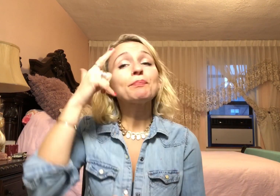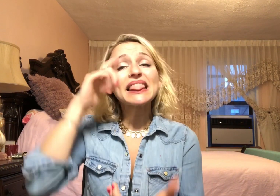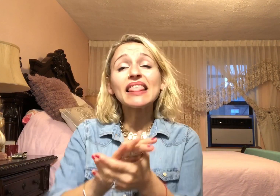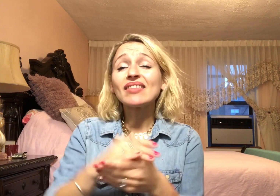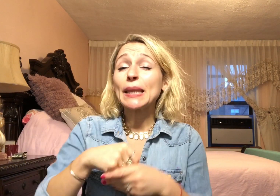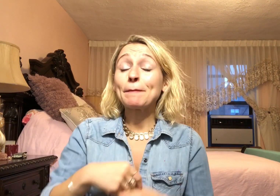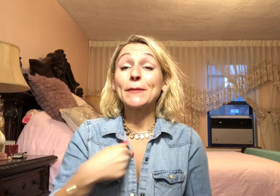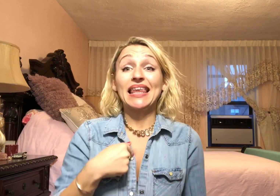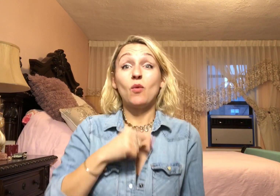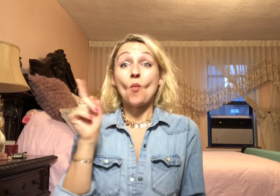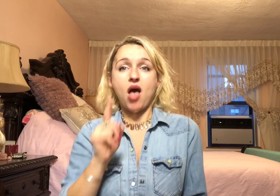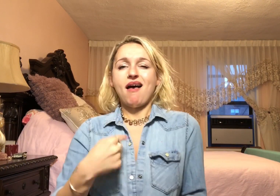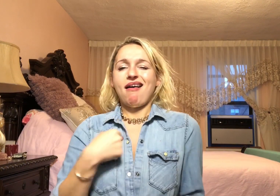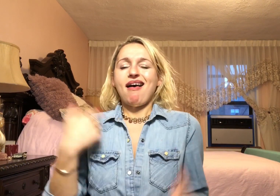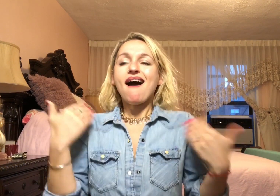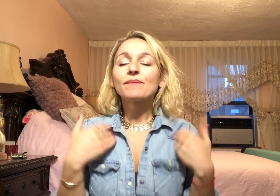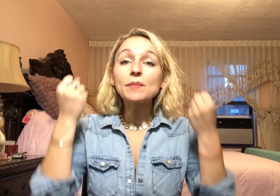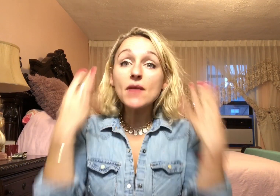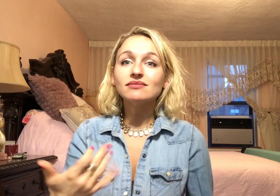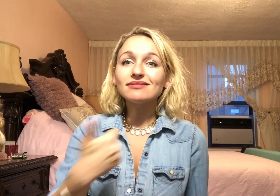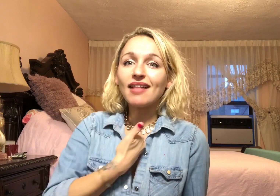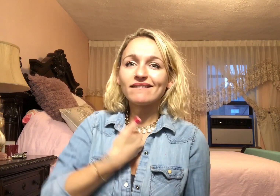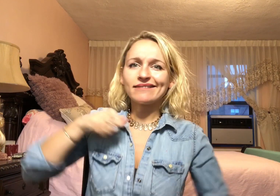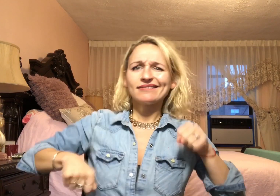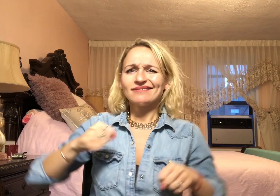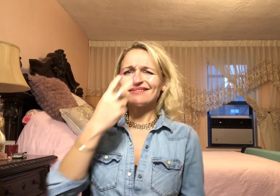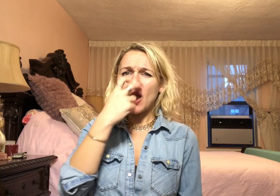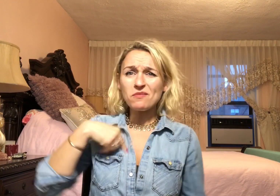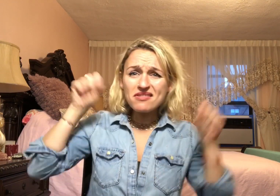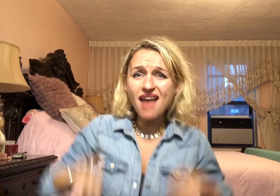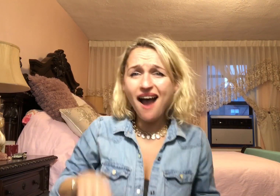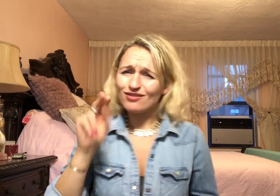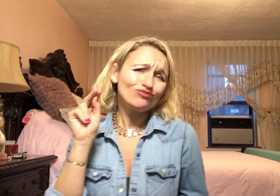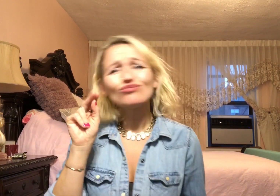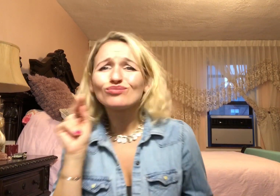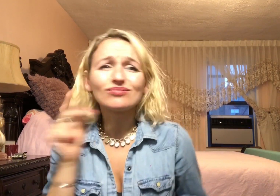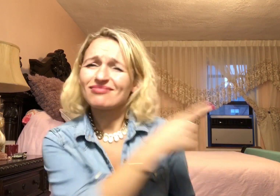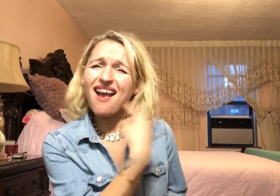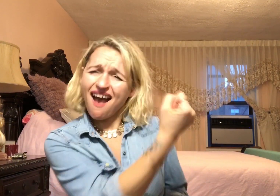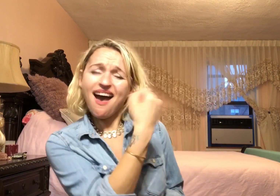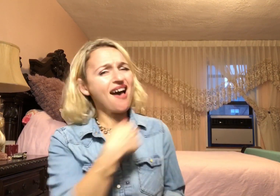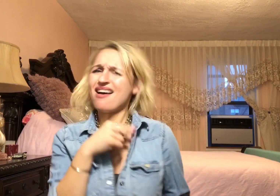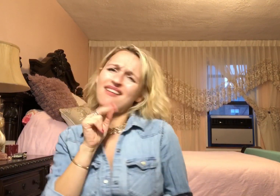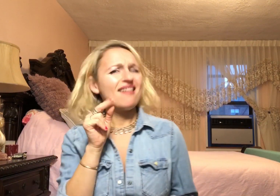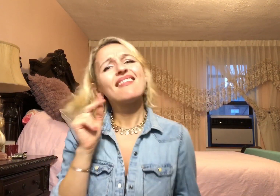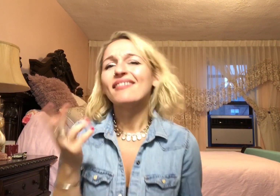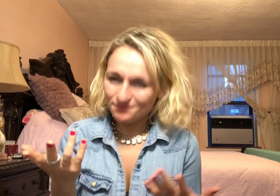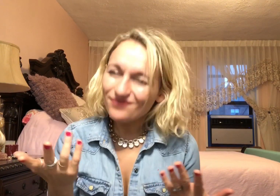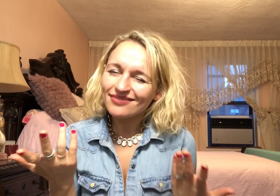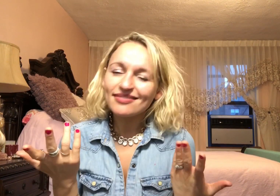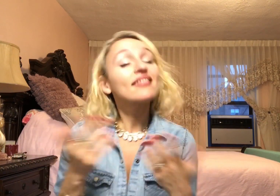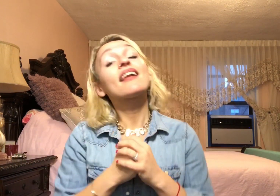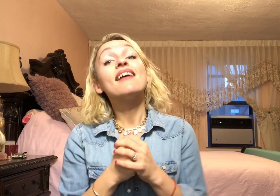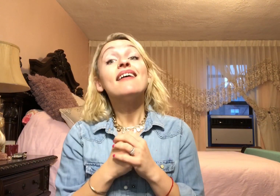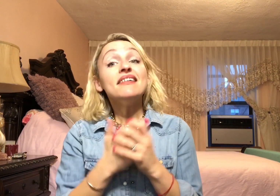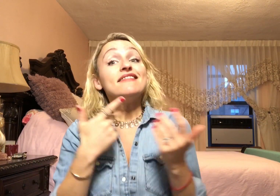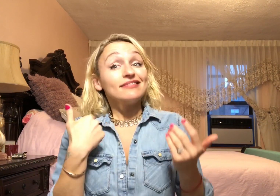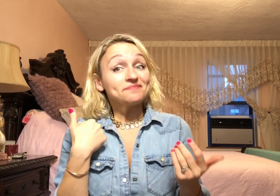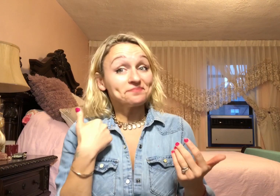in me, even when I've been doubting myself, telling myself, I don't think I can do this. He was right there cheering me on, saying,